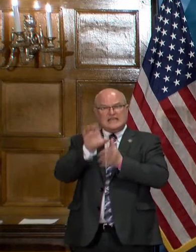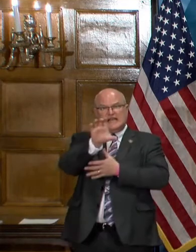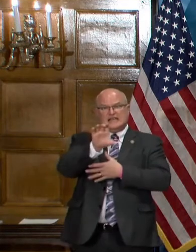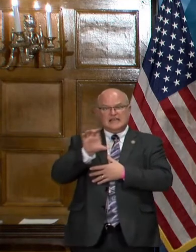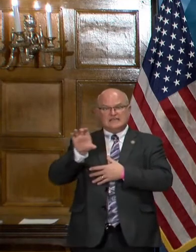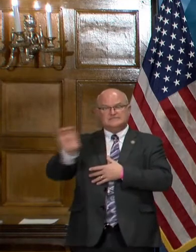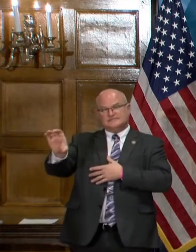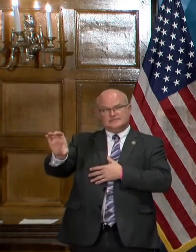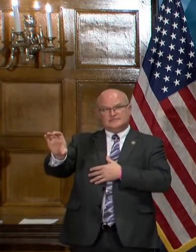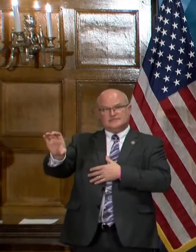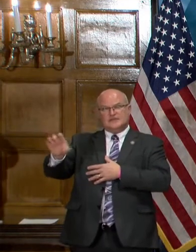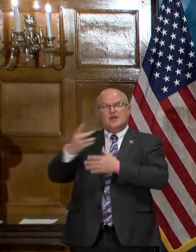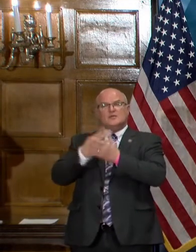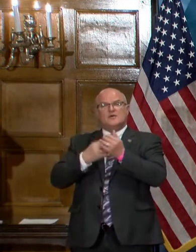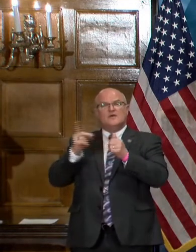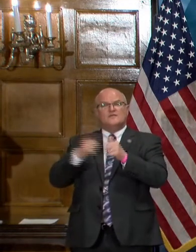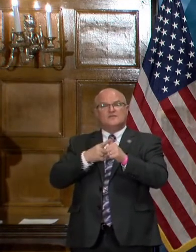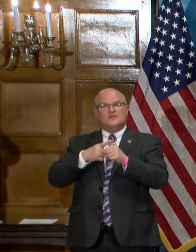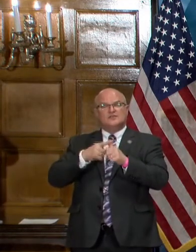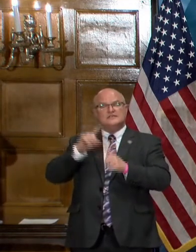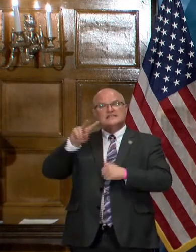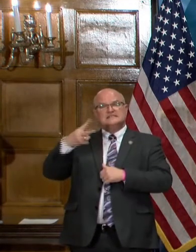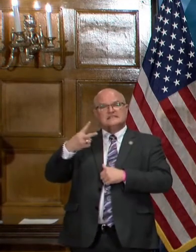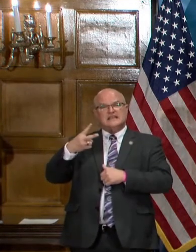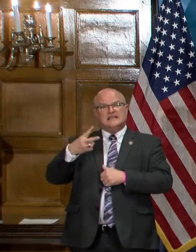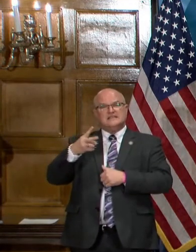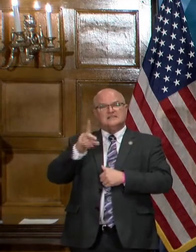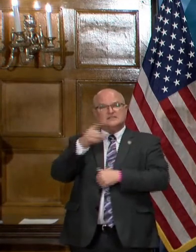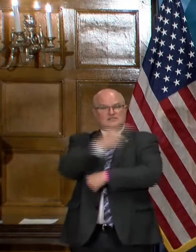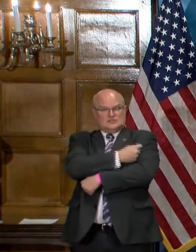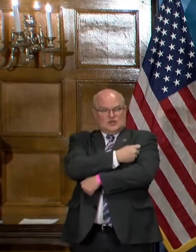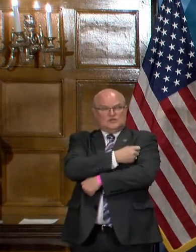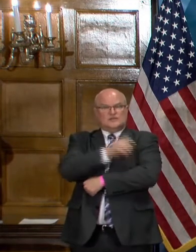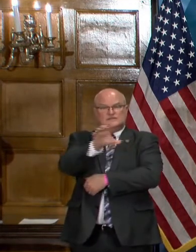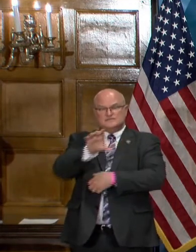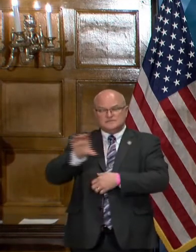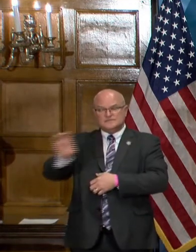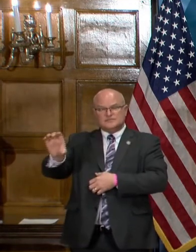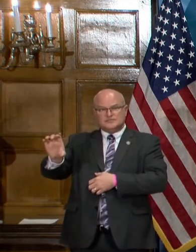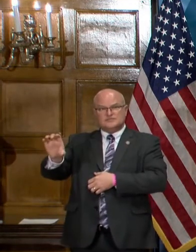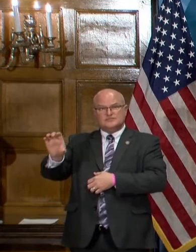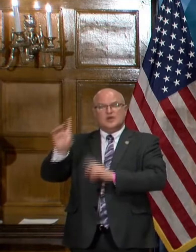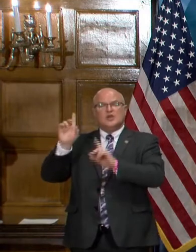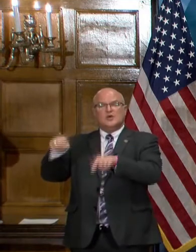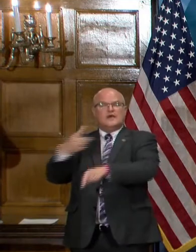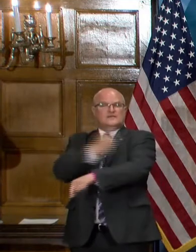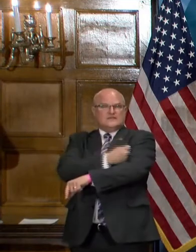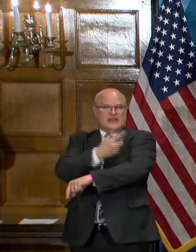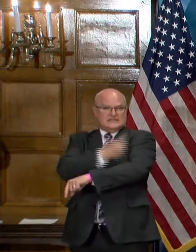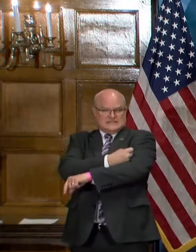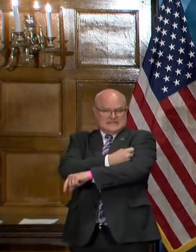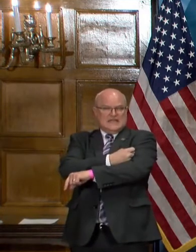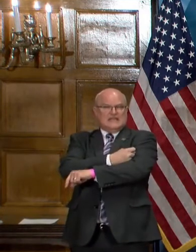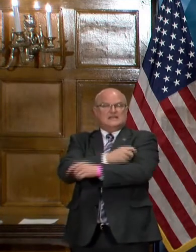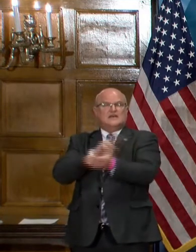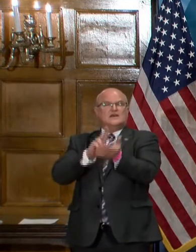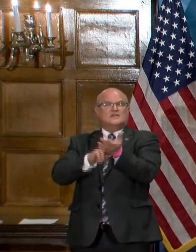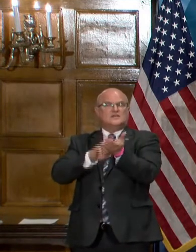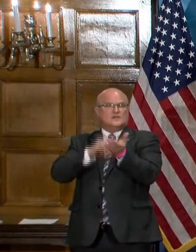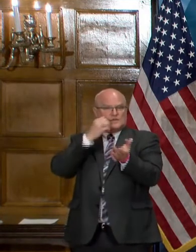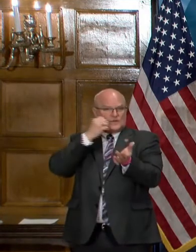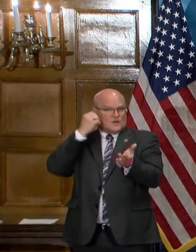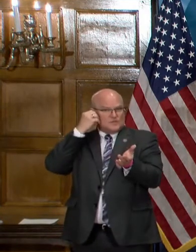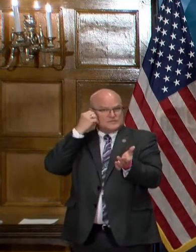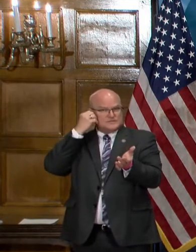then they pulled both first and second dose allocation to be able to go out and vaccinate our long-term